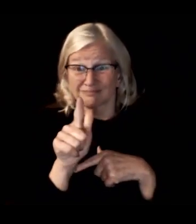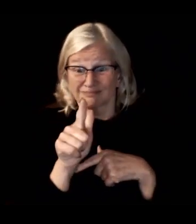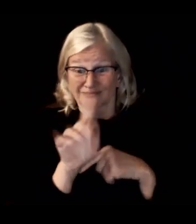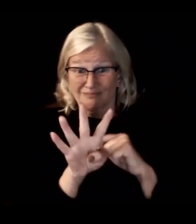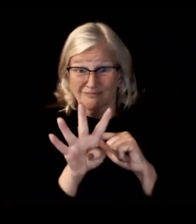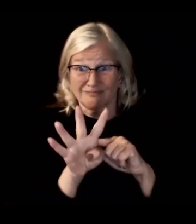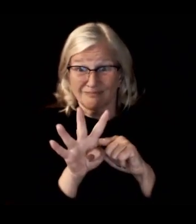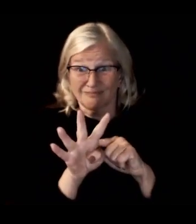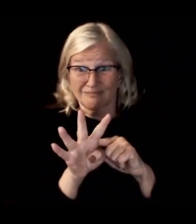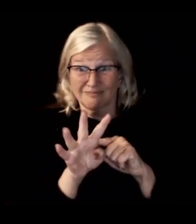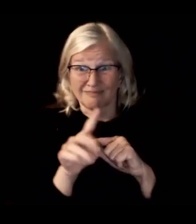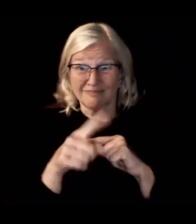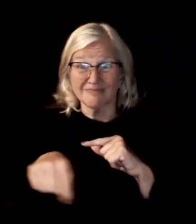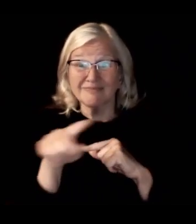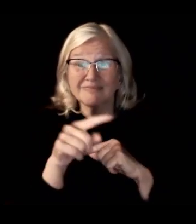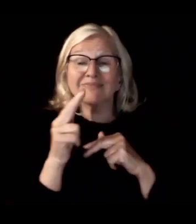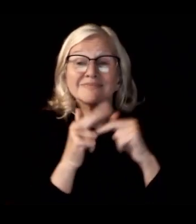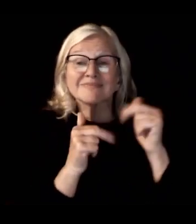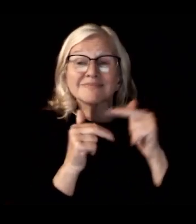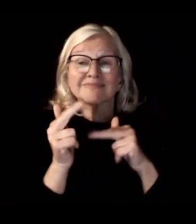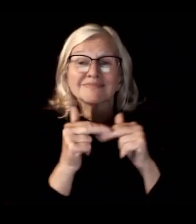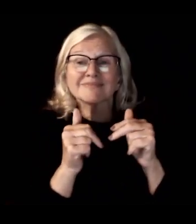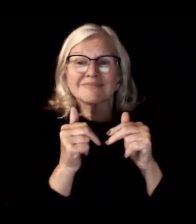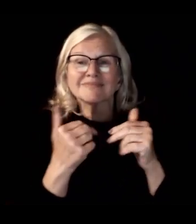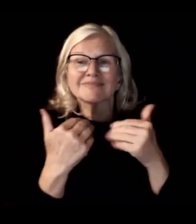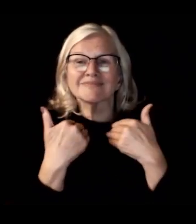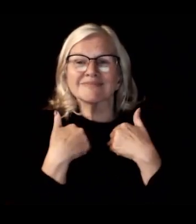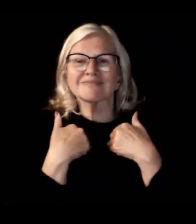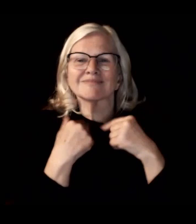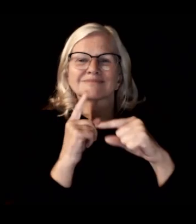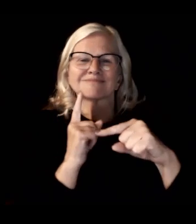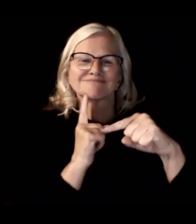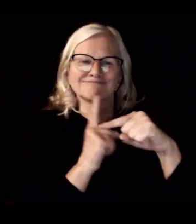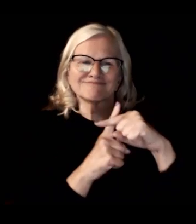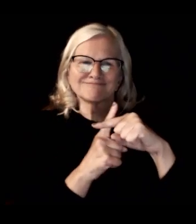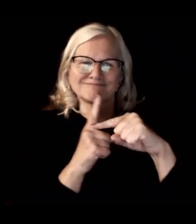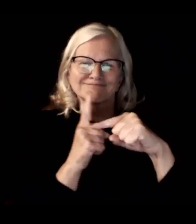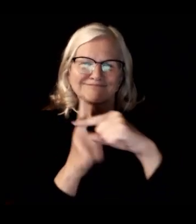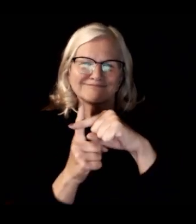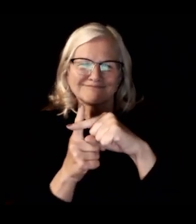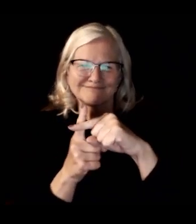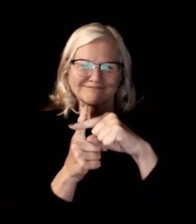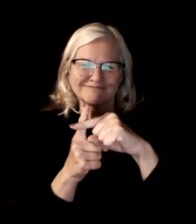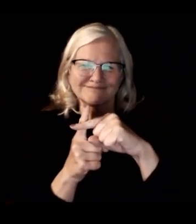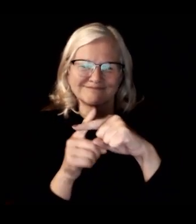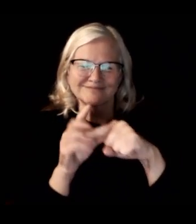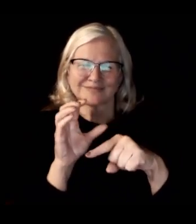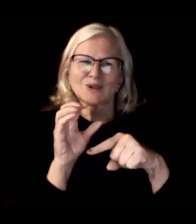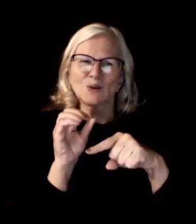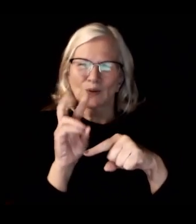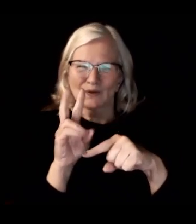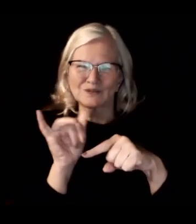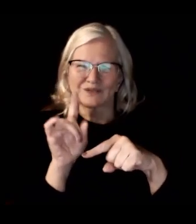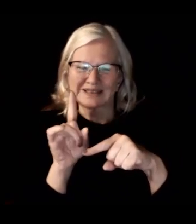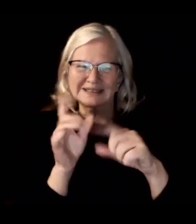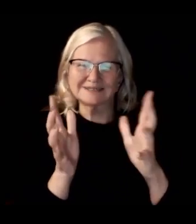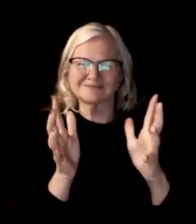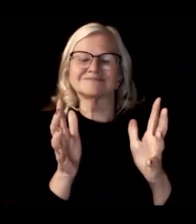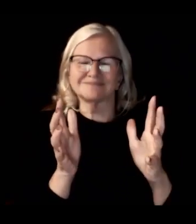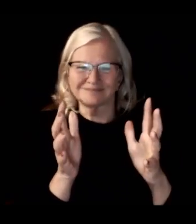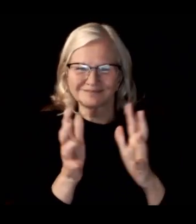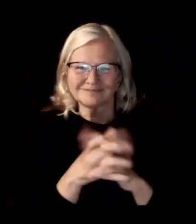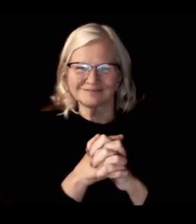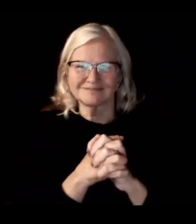COVID case in the facility, and rear to sadly So now we're back outside at the window